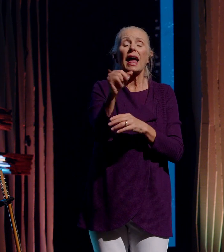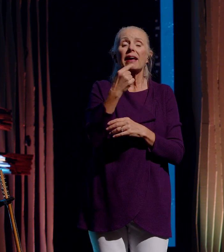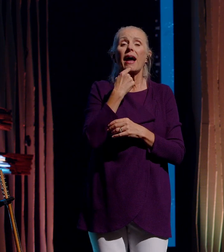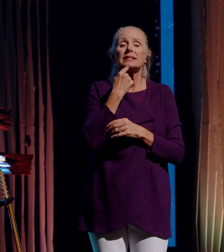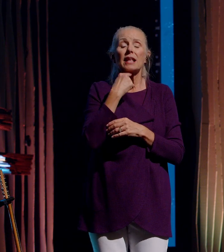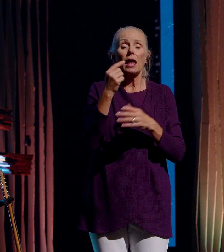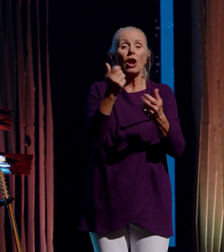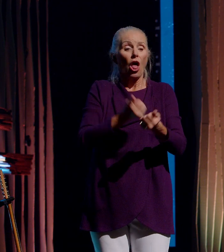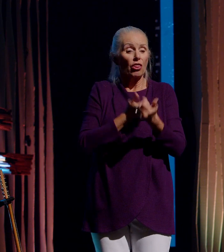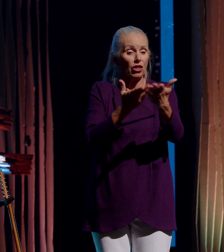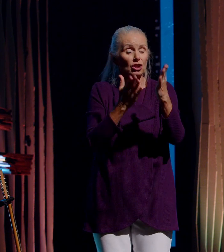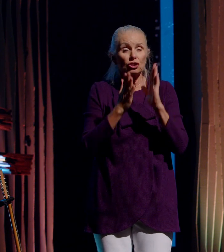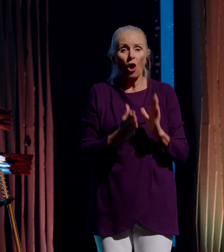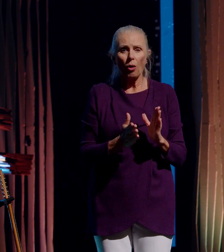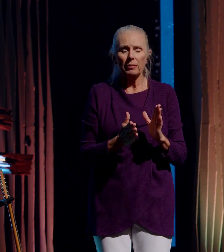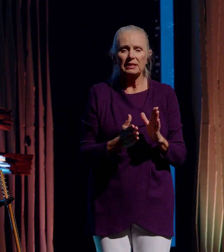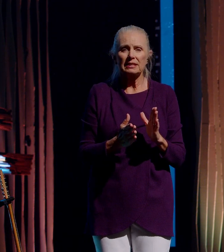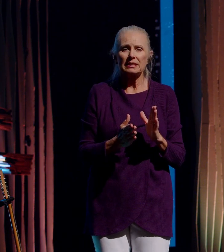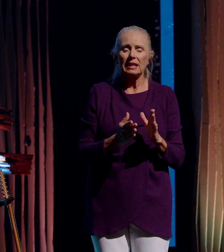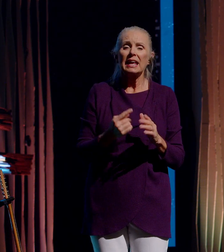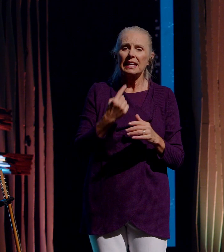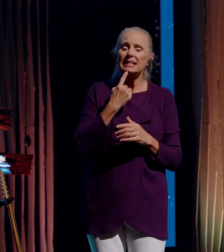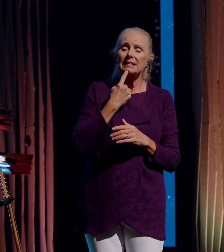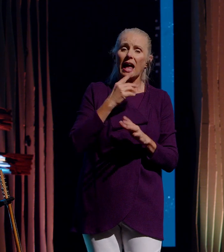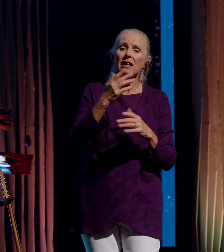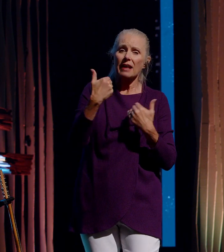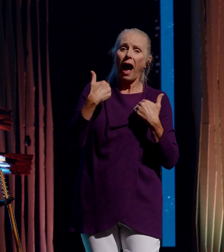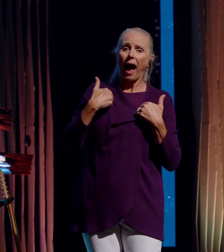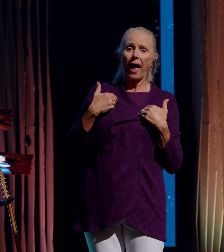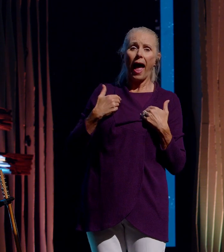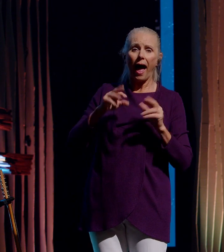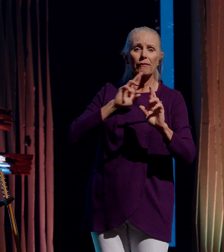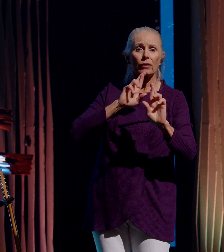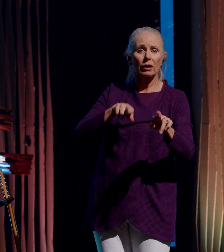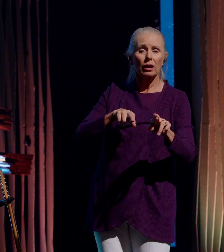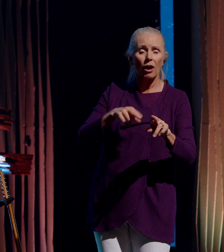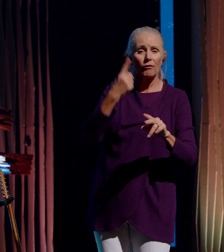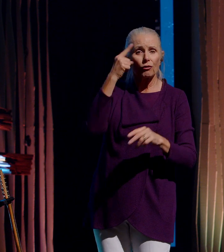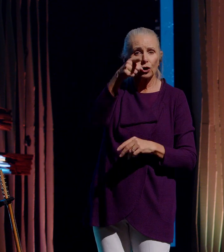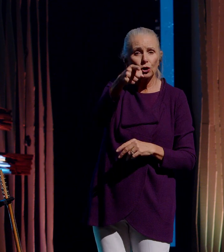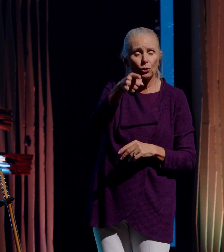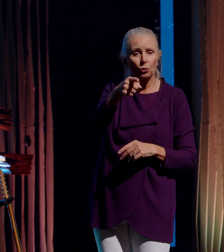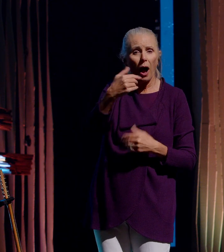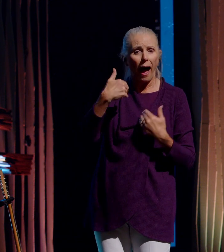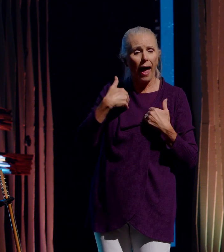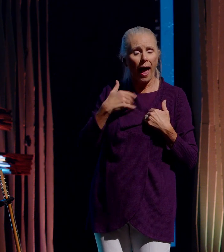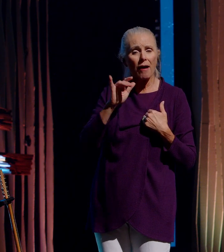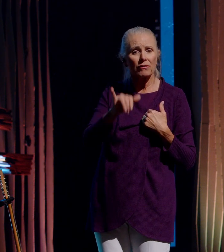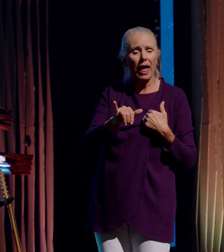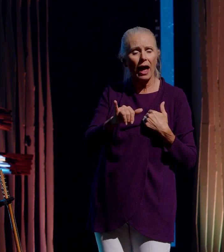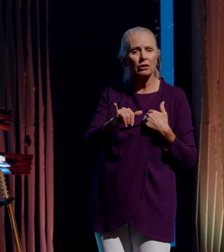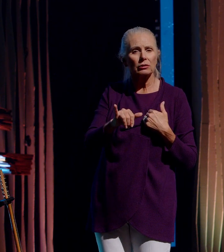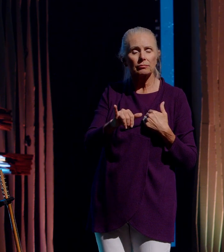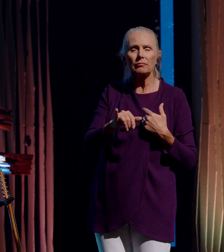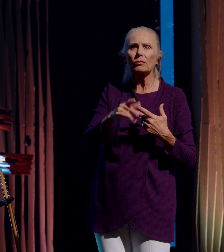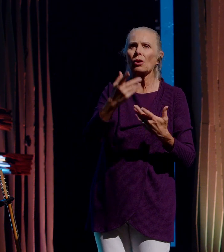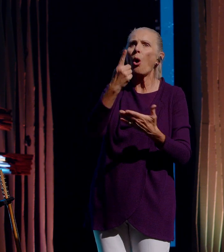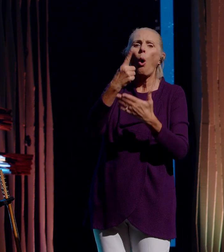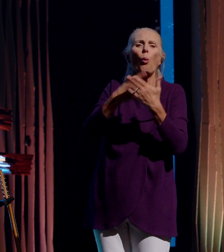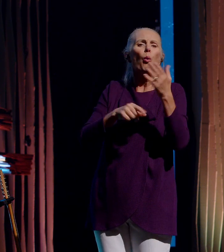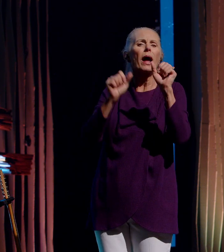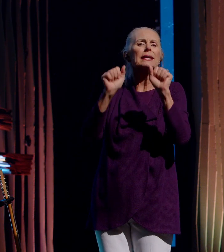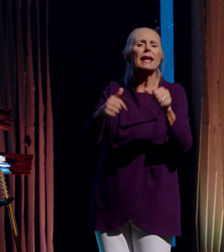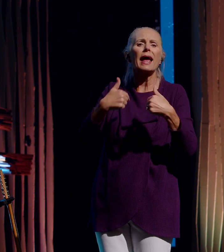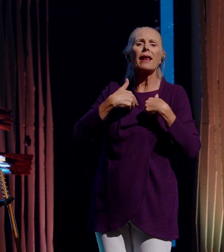was aware of this, though, and he offers a solution. And he asks it in a question. He says, "What shall I return to